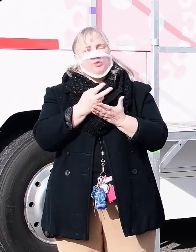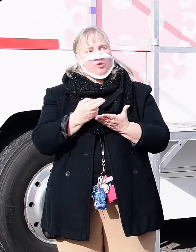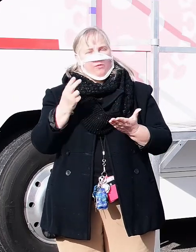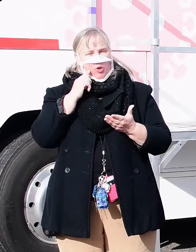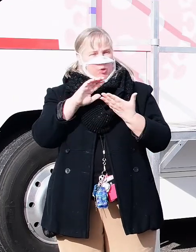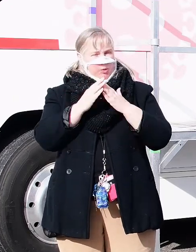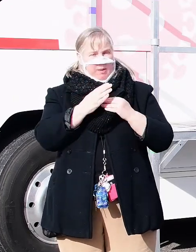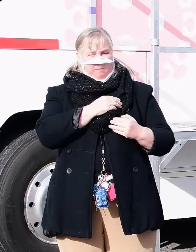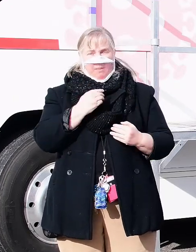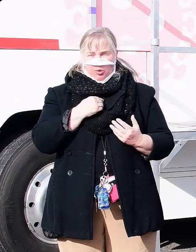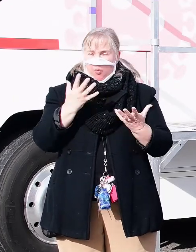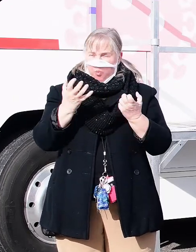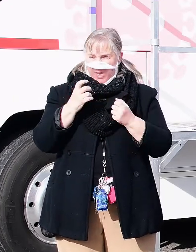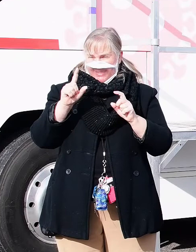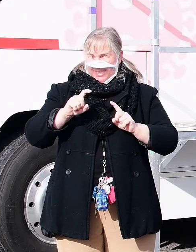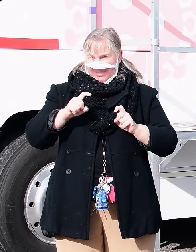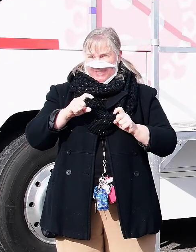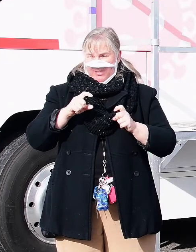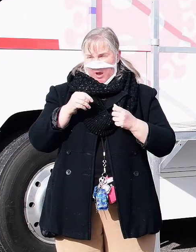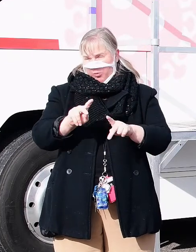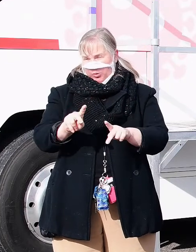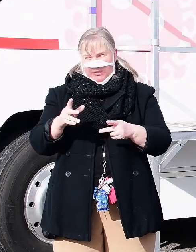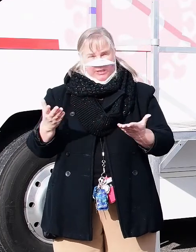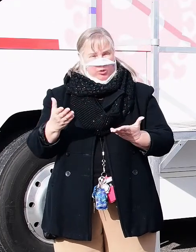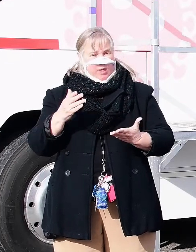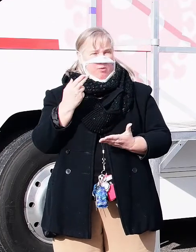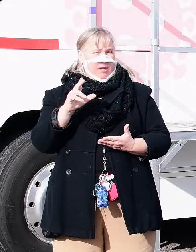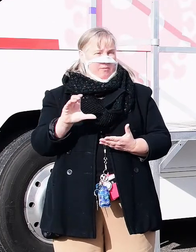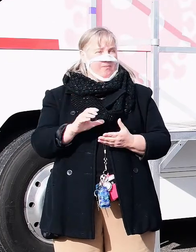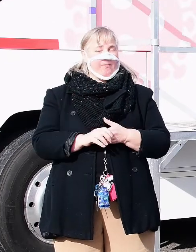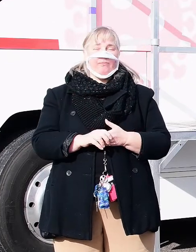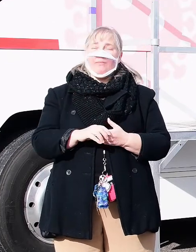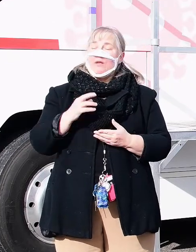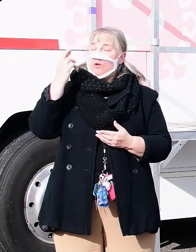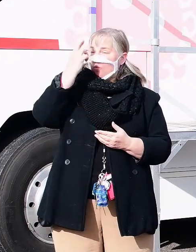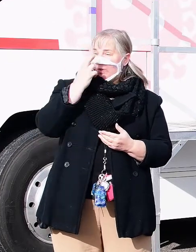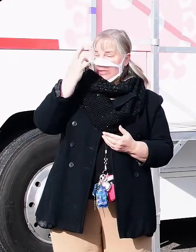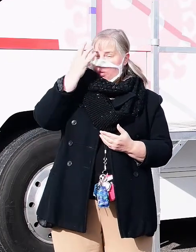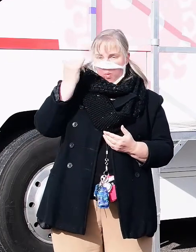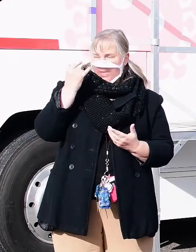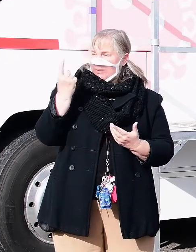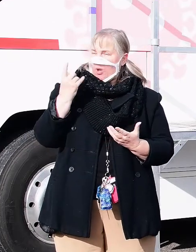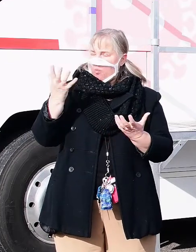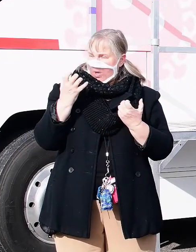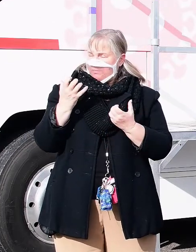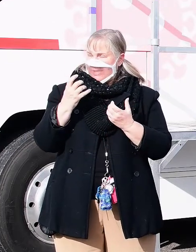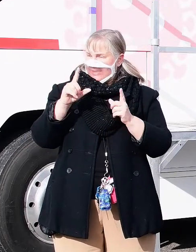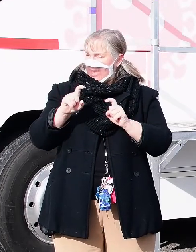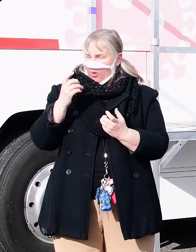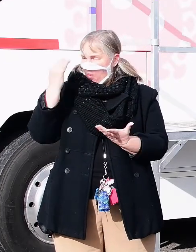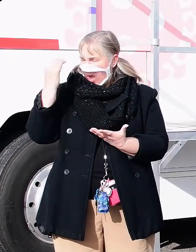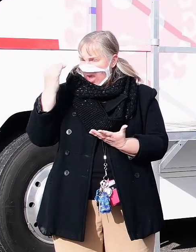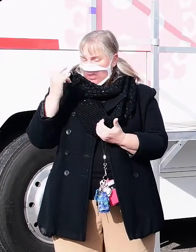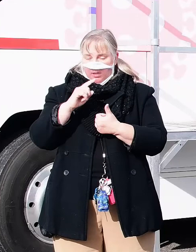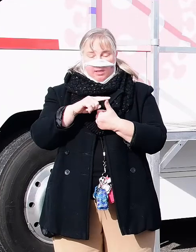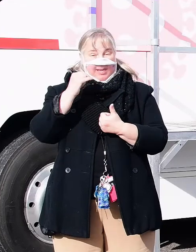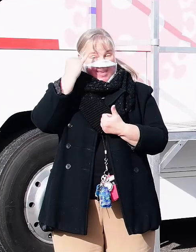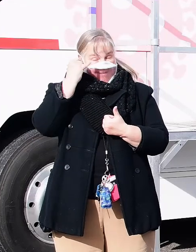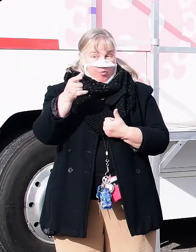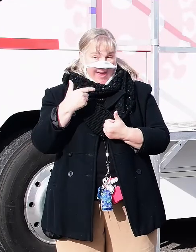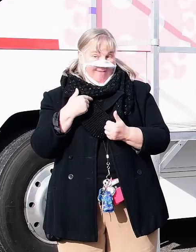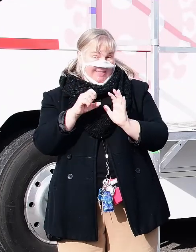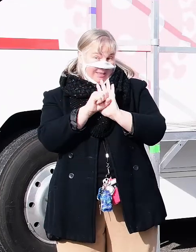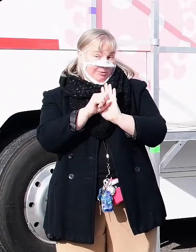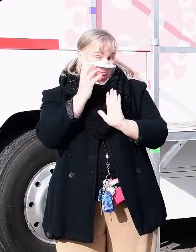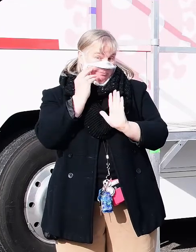seeking testing opportunities in our county. Reasons someone may want to get tested include if you have COVID